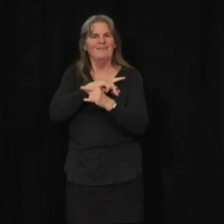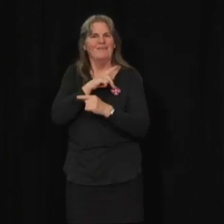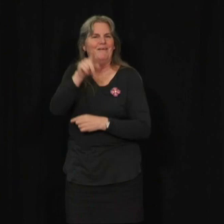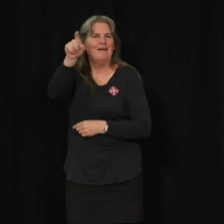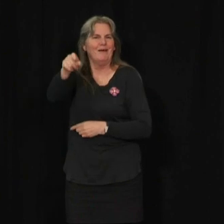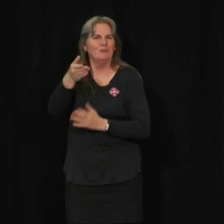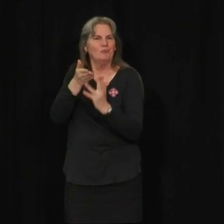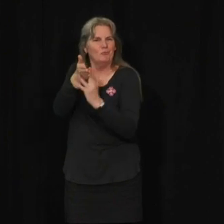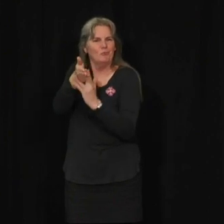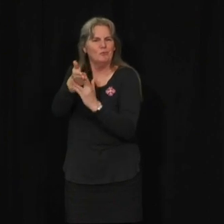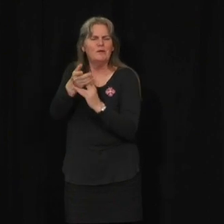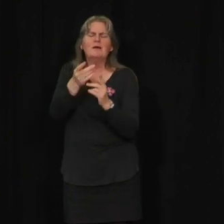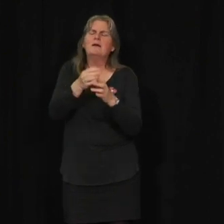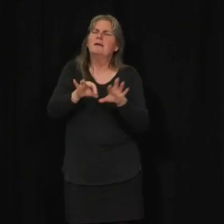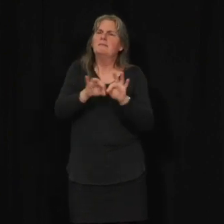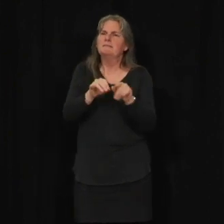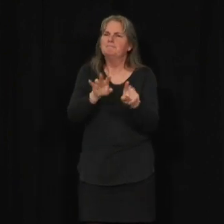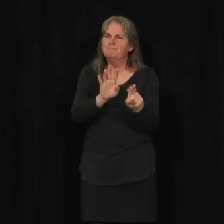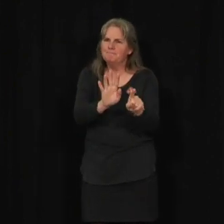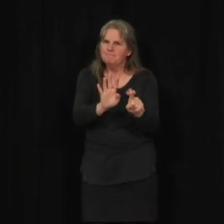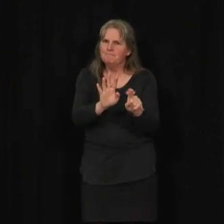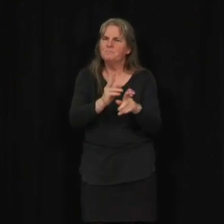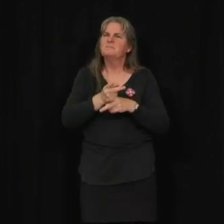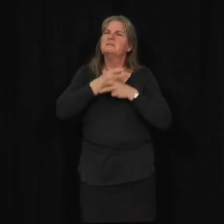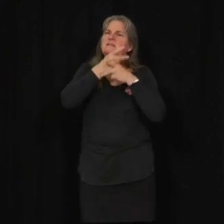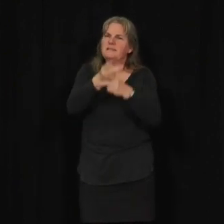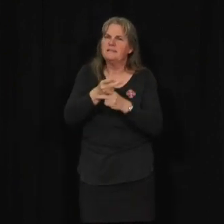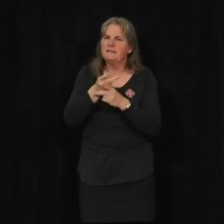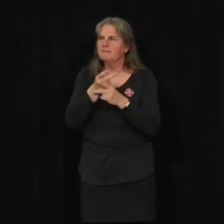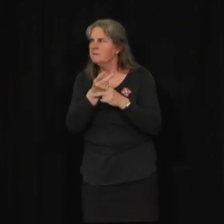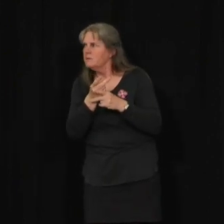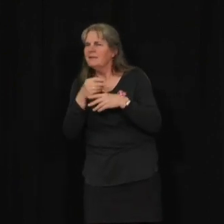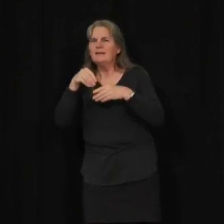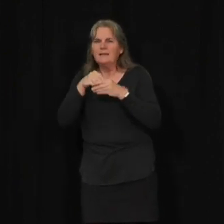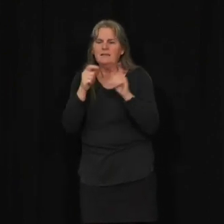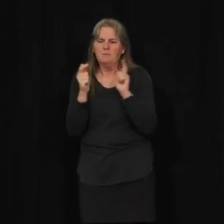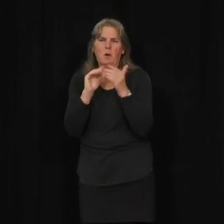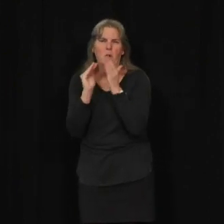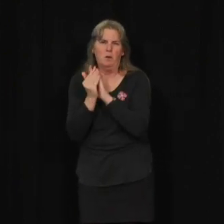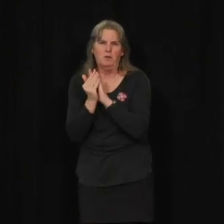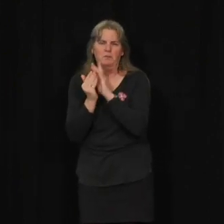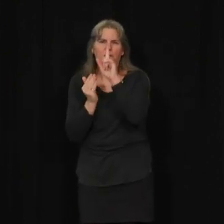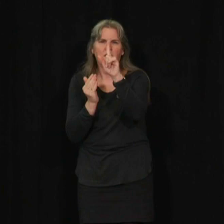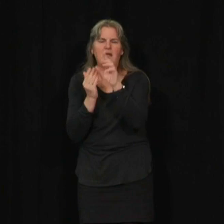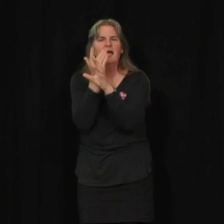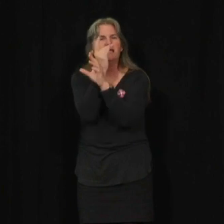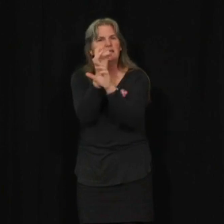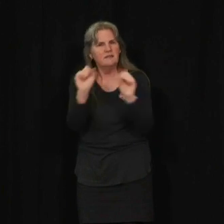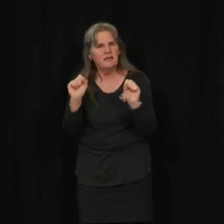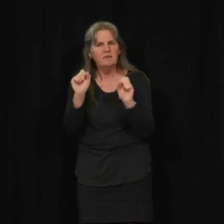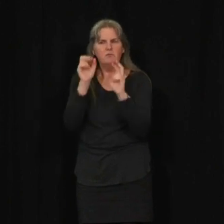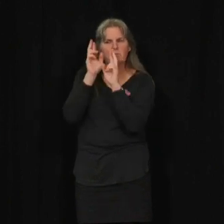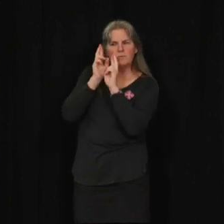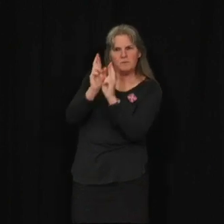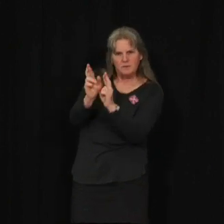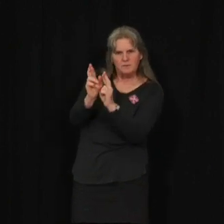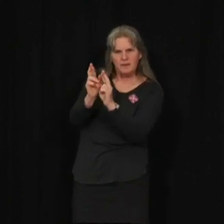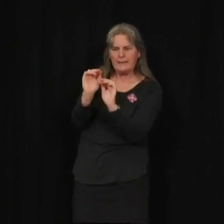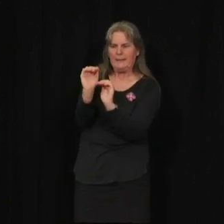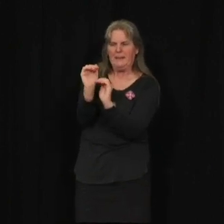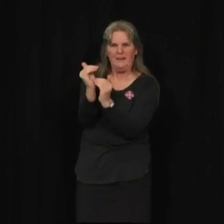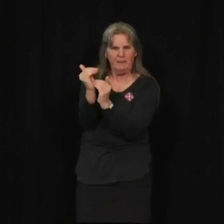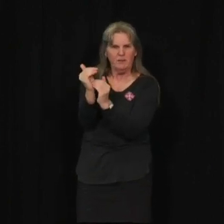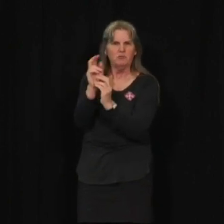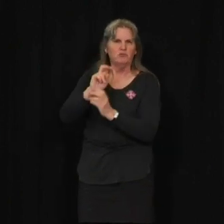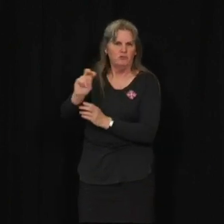But I want you to be mindful of how you move through those communities. I think the words safe, respectful, and limited